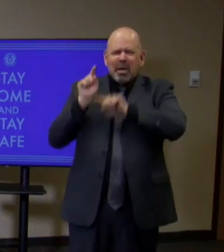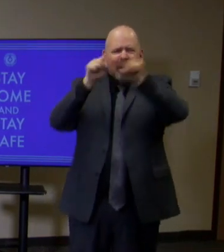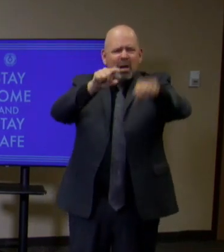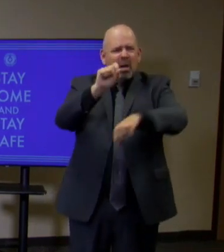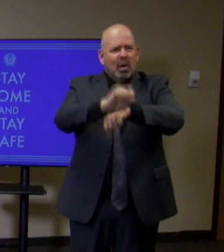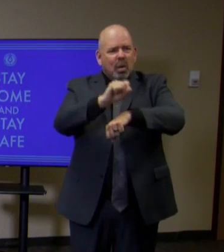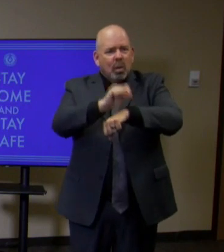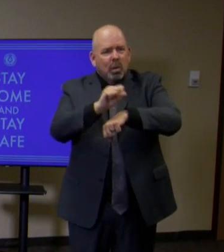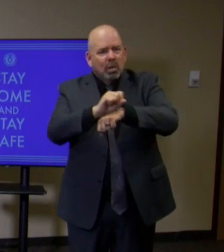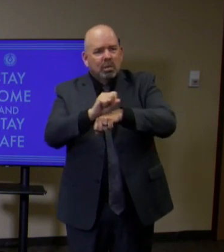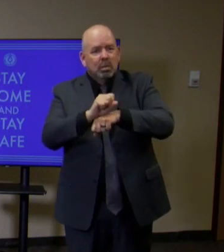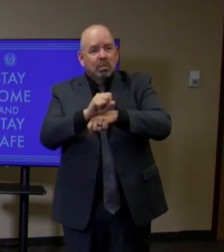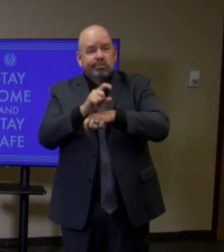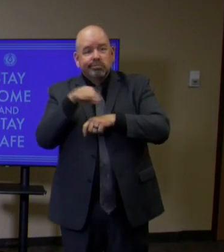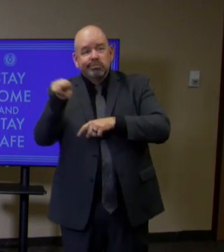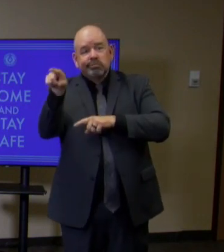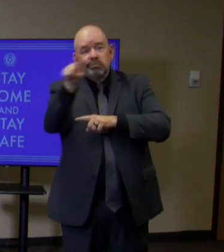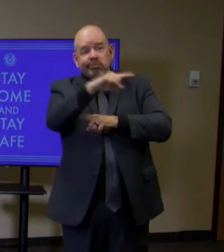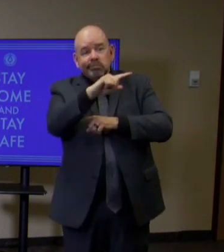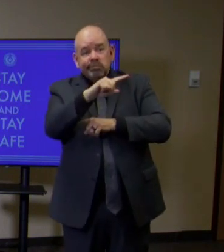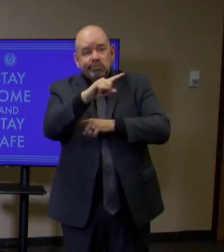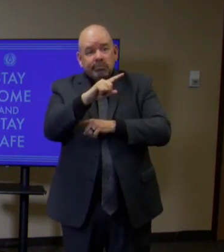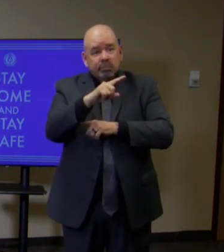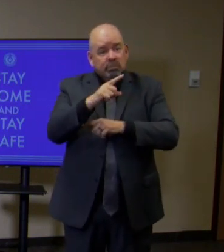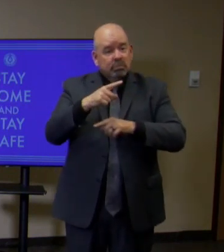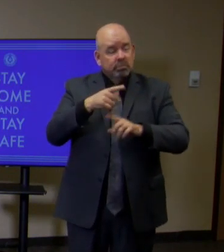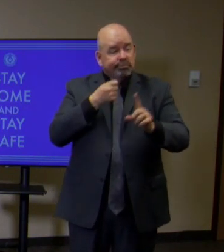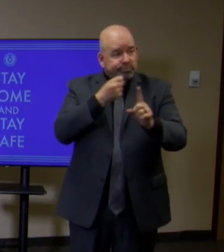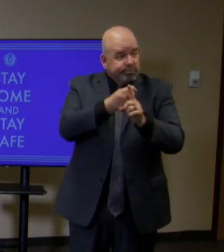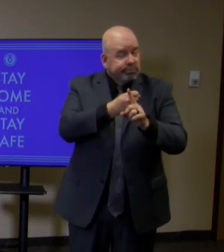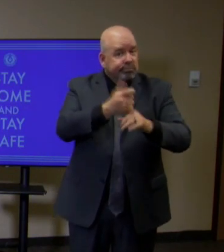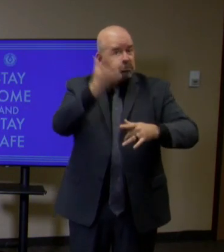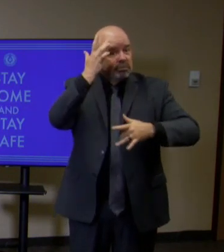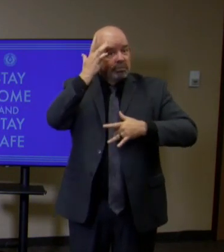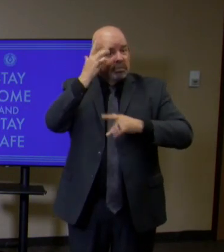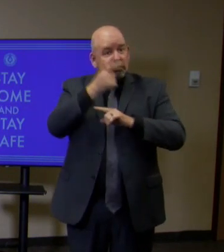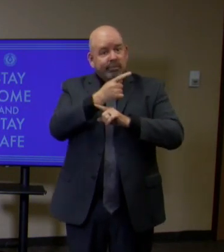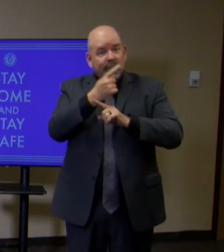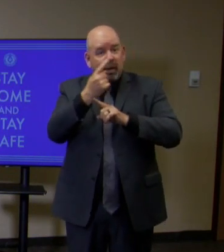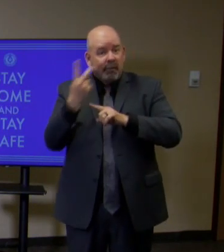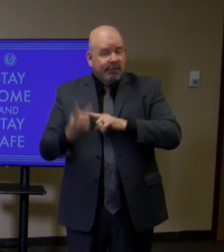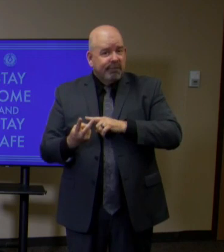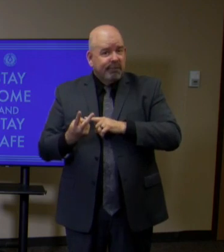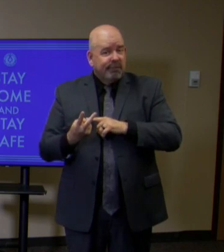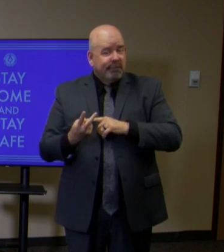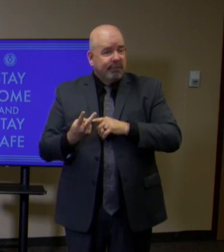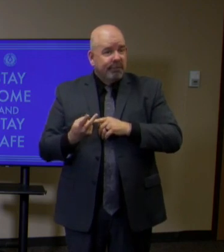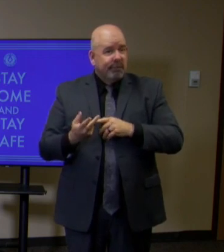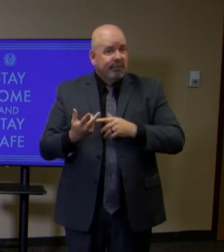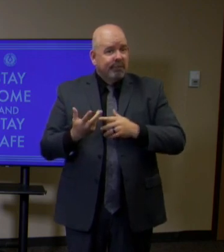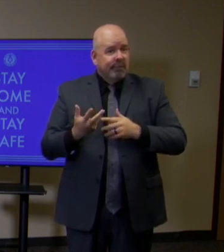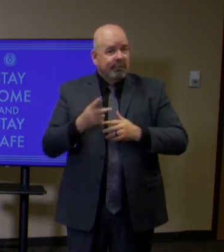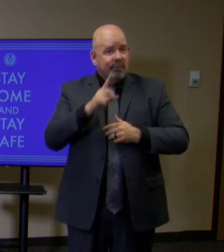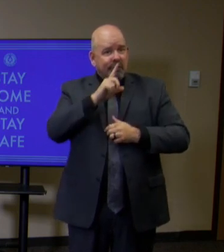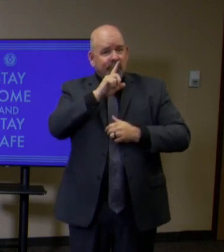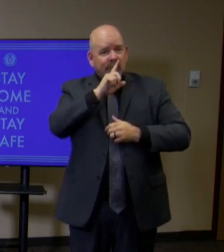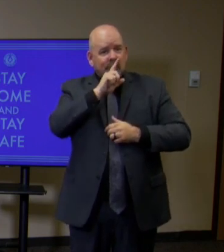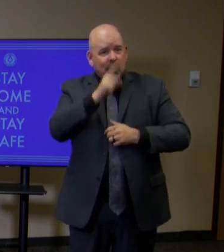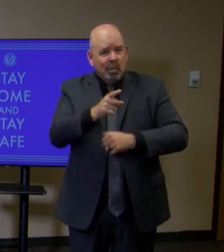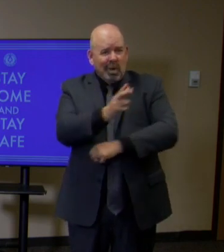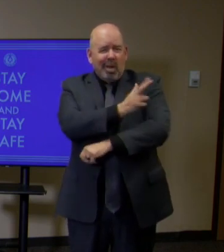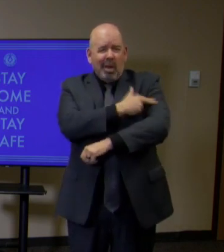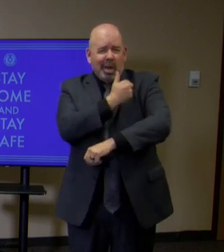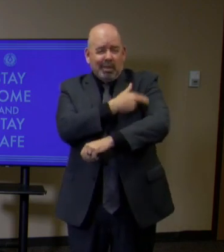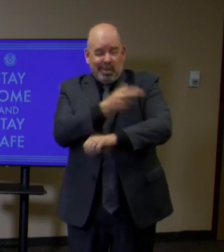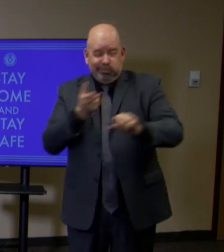illness and testing positive don't have an underlying, these are hospitalizations. About half of those hospitalizations don't have an underlying